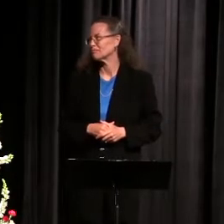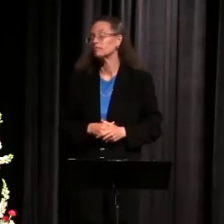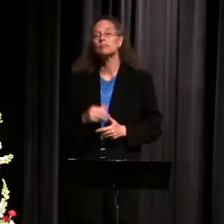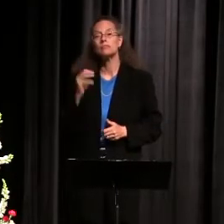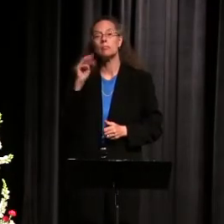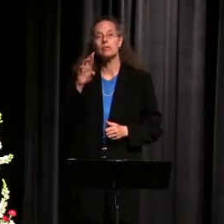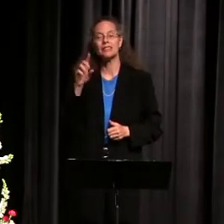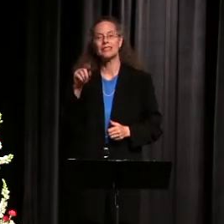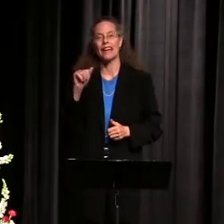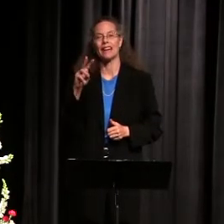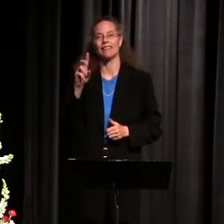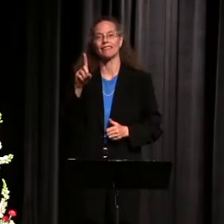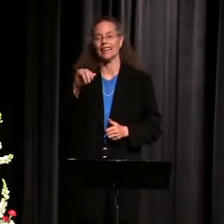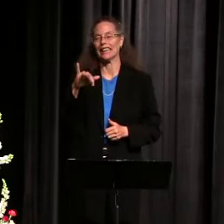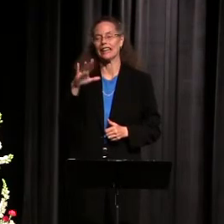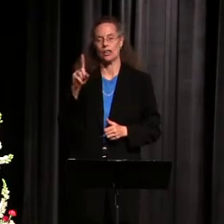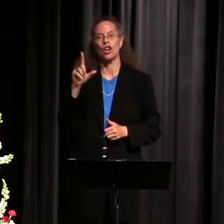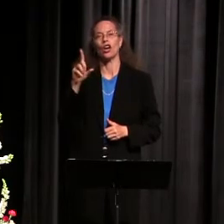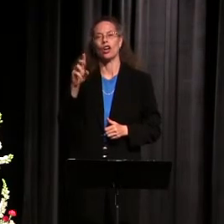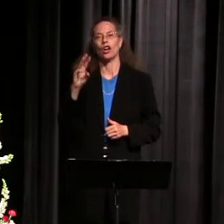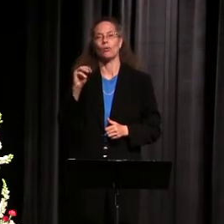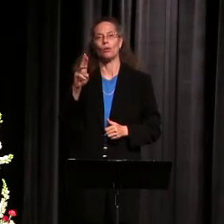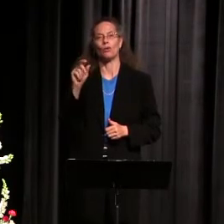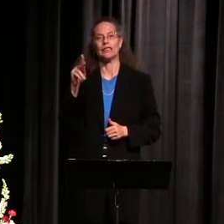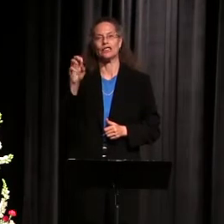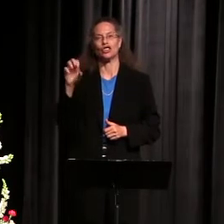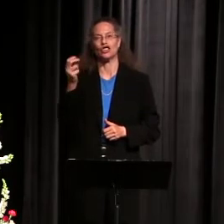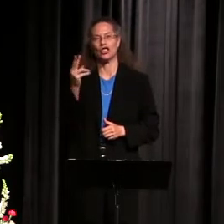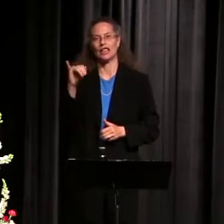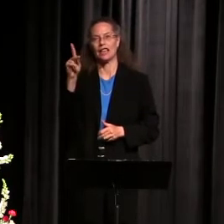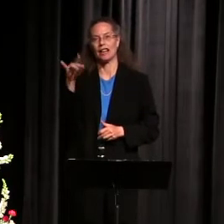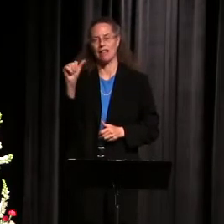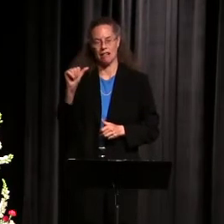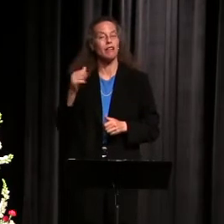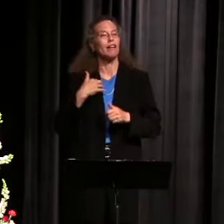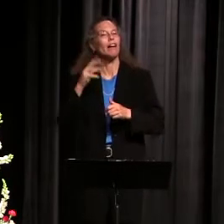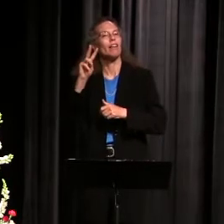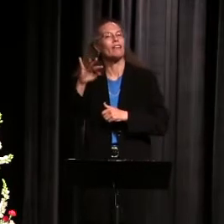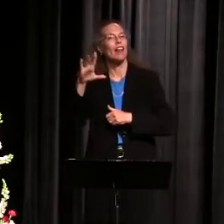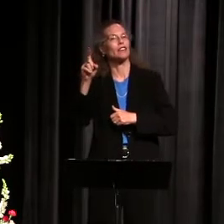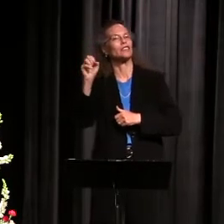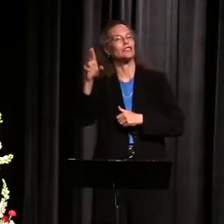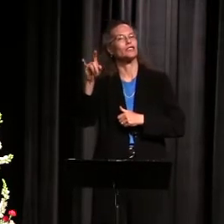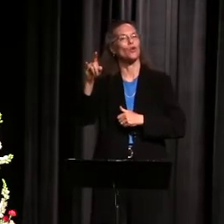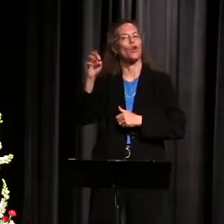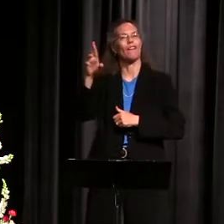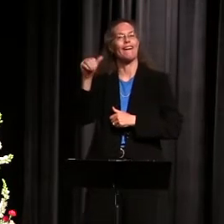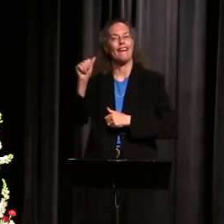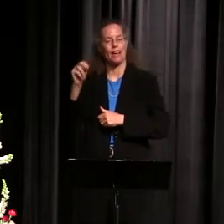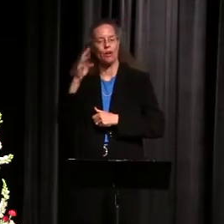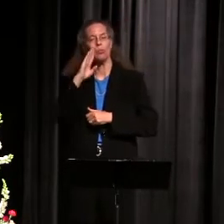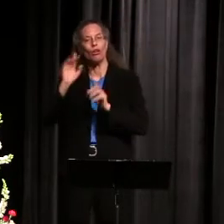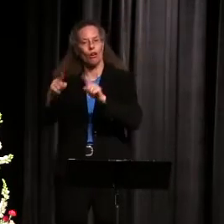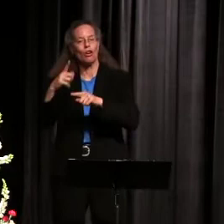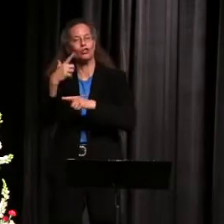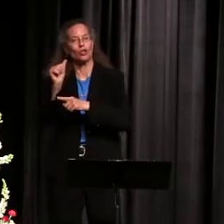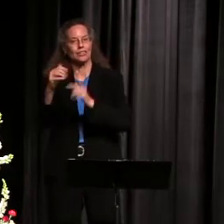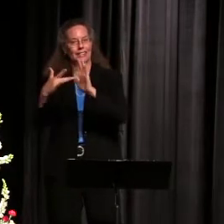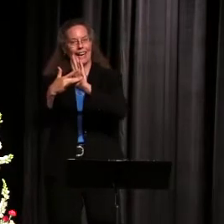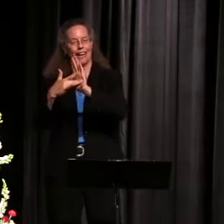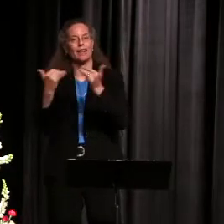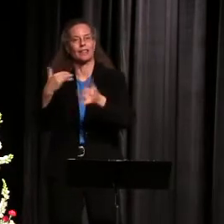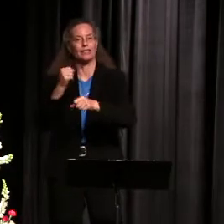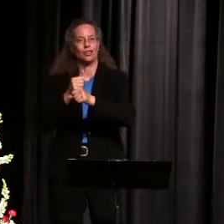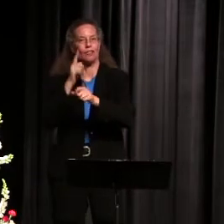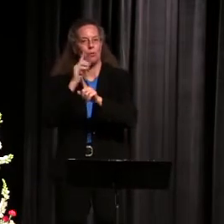Mr. David Munichika is the valedictorian of Class of 2020. David is on his way to Georgia Tech this fall to major in computer science. Please join